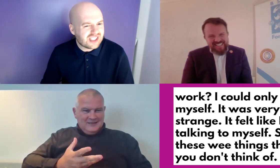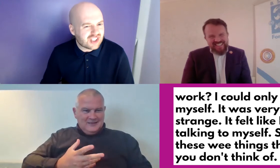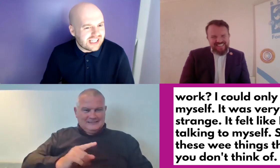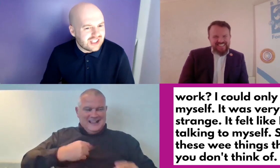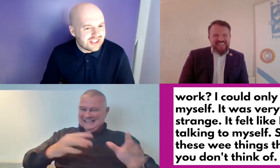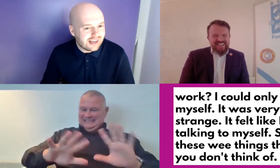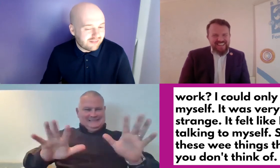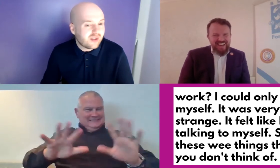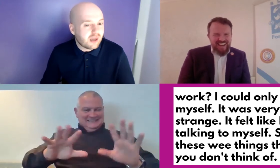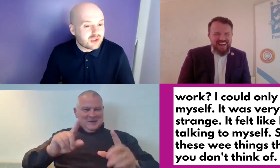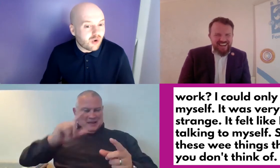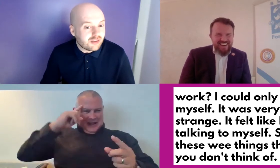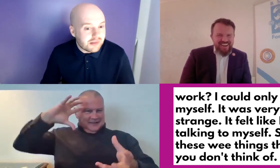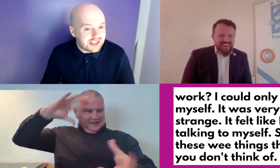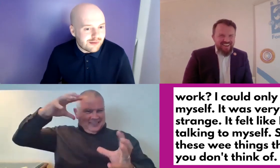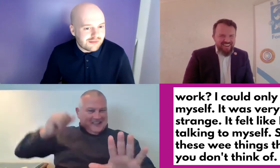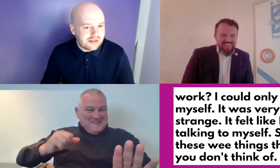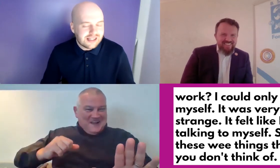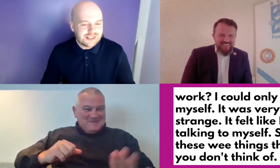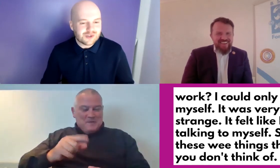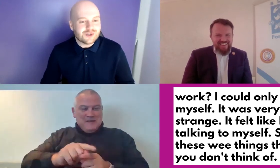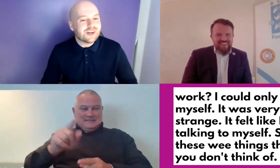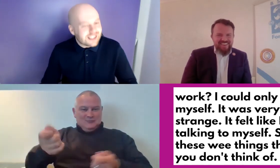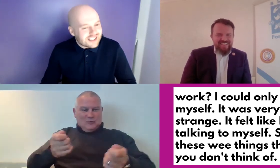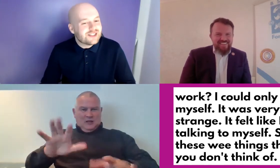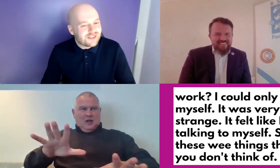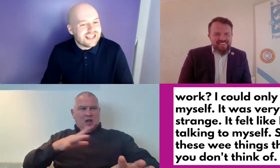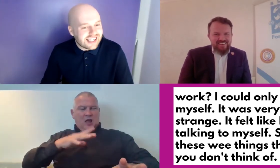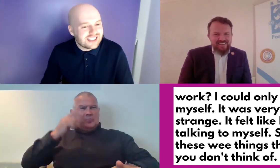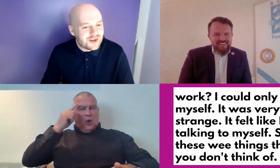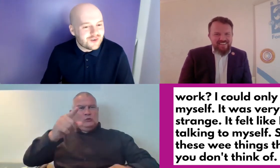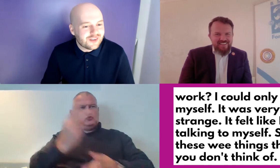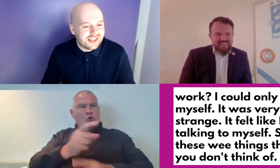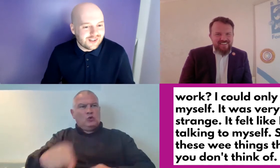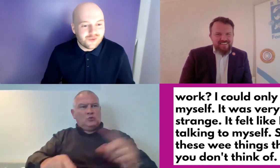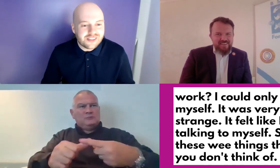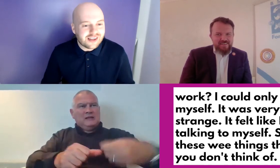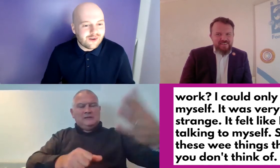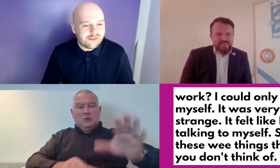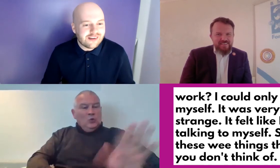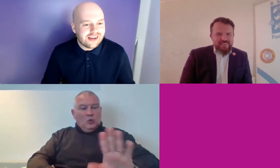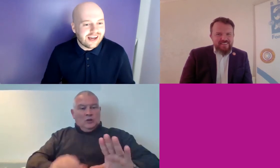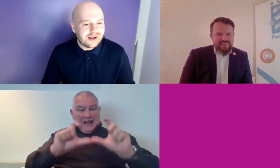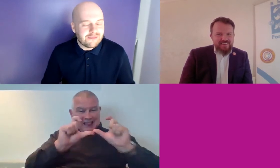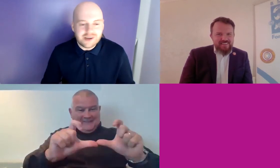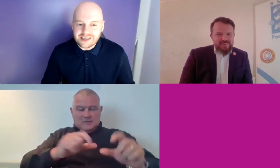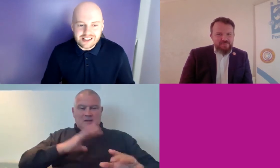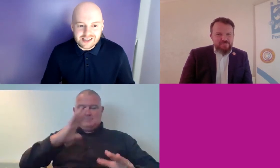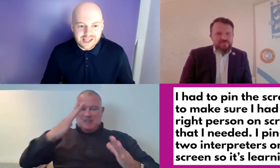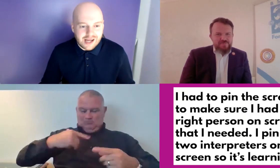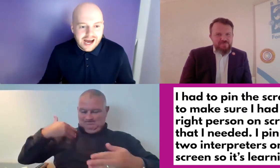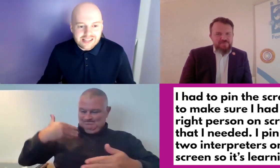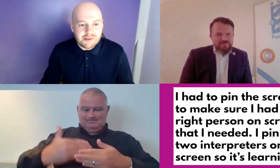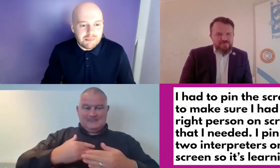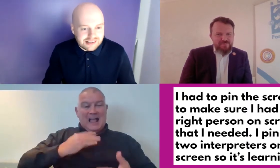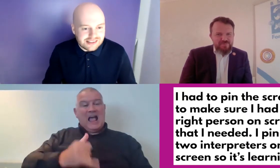very strange. It felt like I was talking to myself. So it's these wee things, that you don't think of.